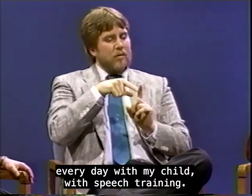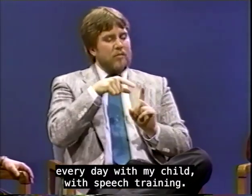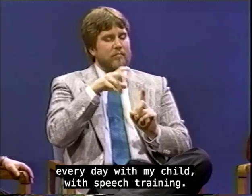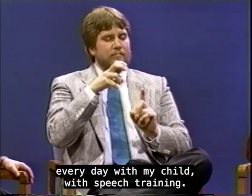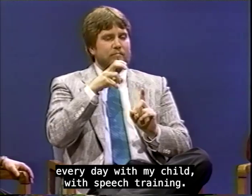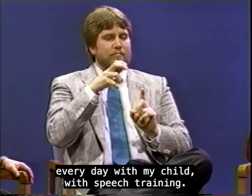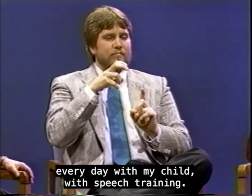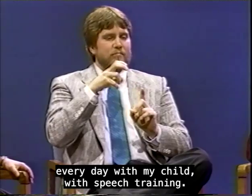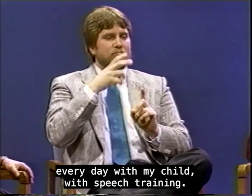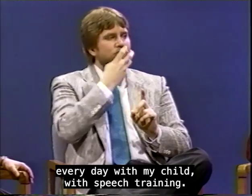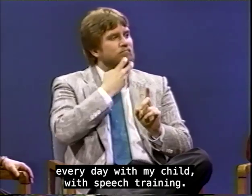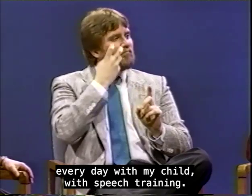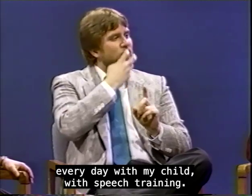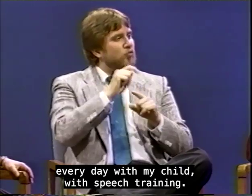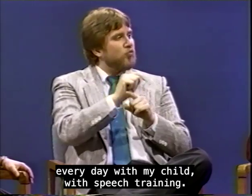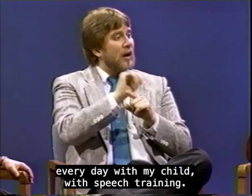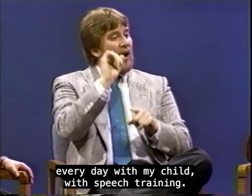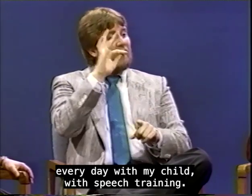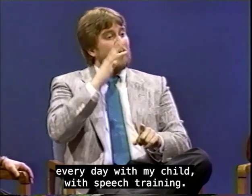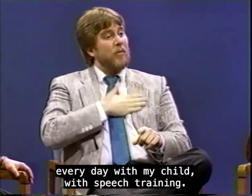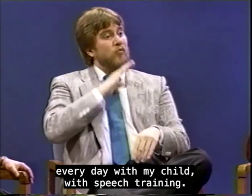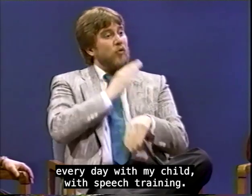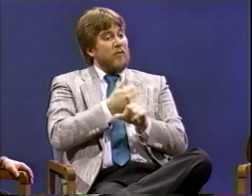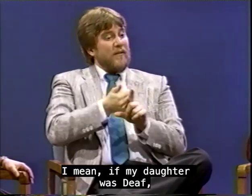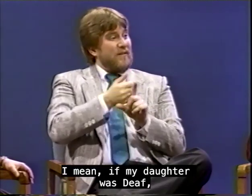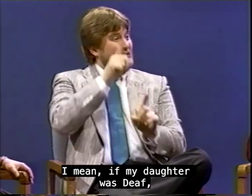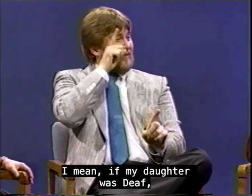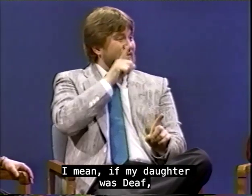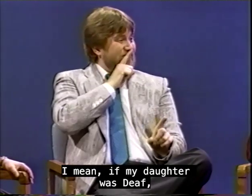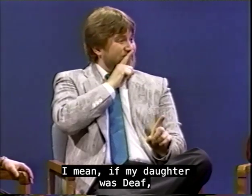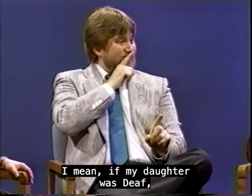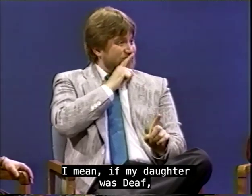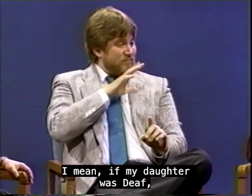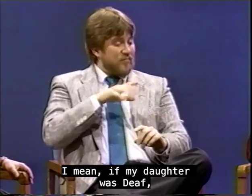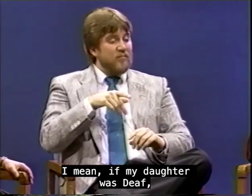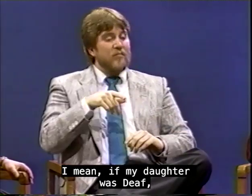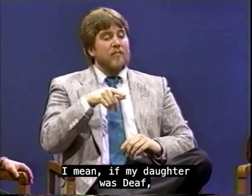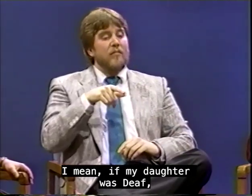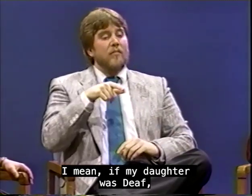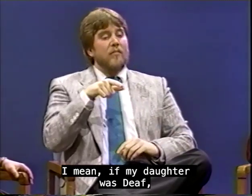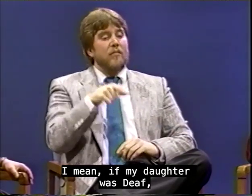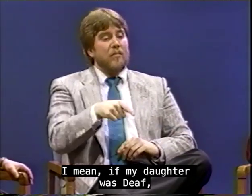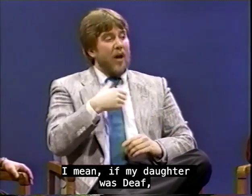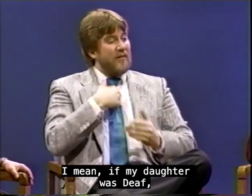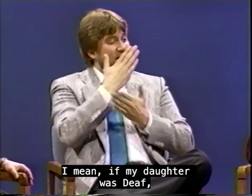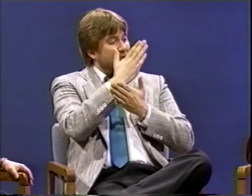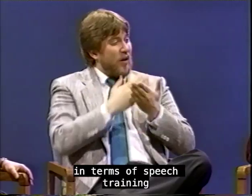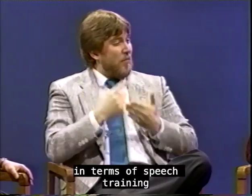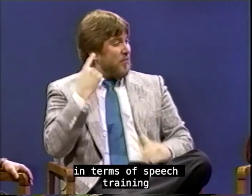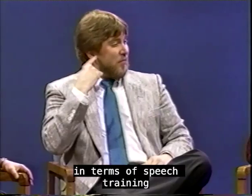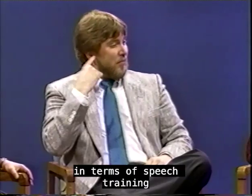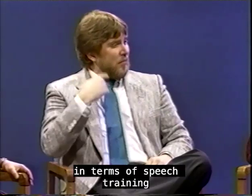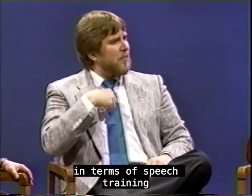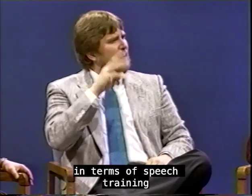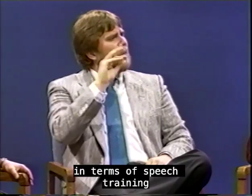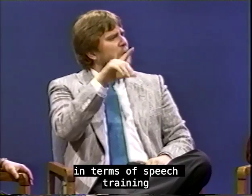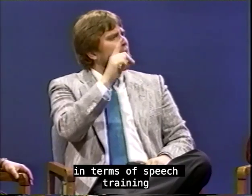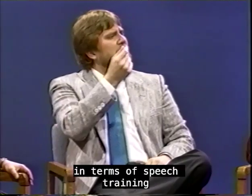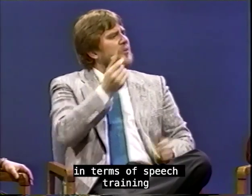with my child. With speech training, I mean, if my daughter was deaf, in terms of speech training, and if she